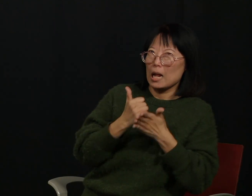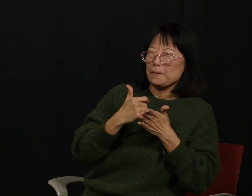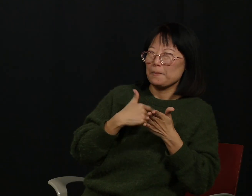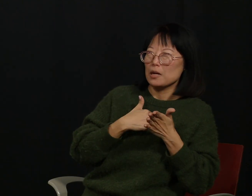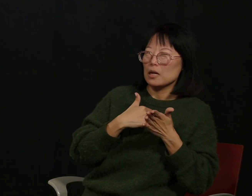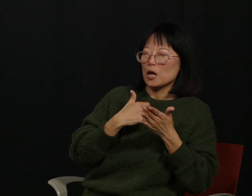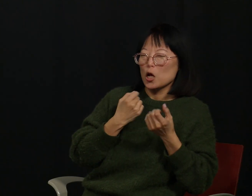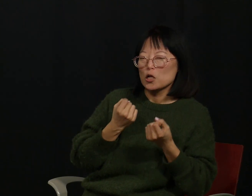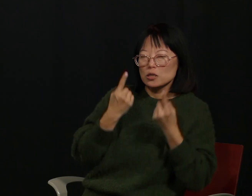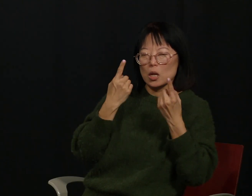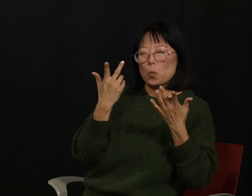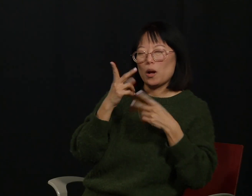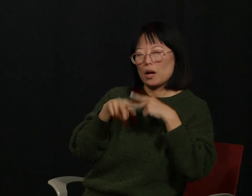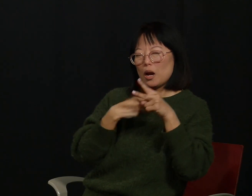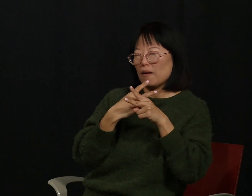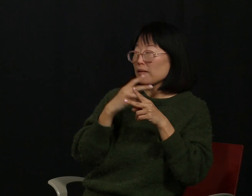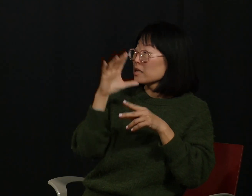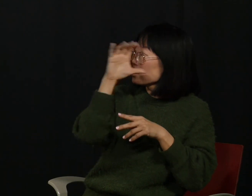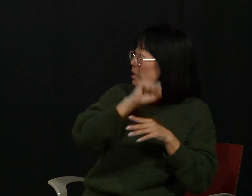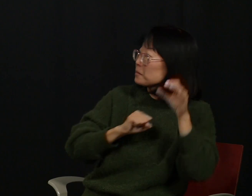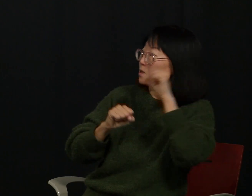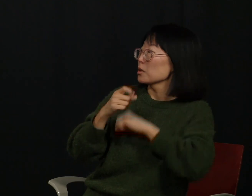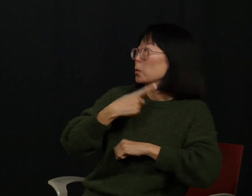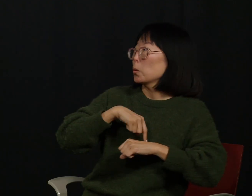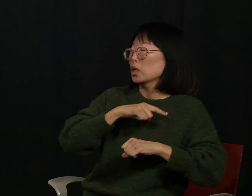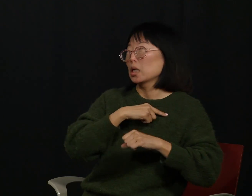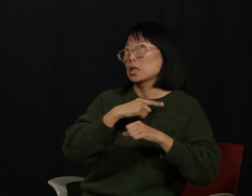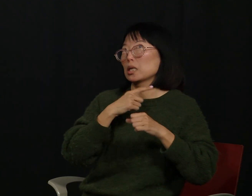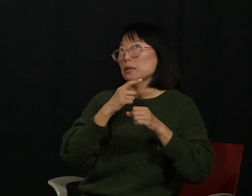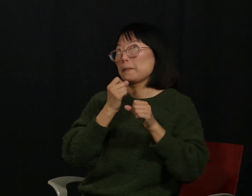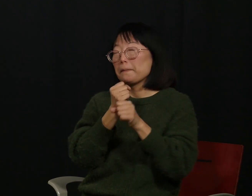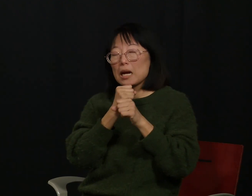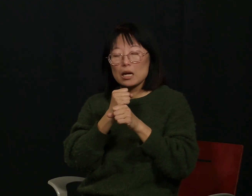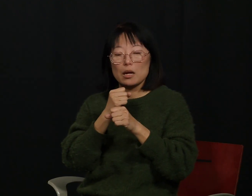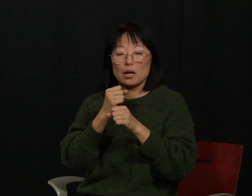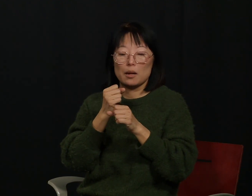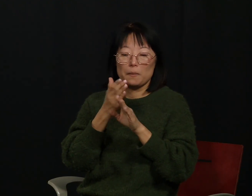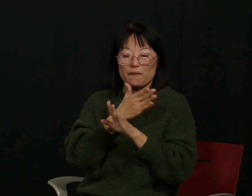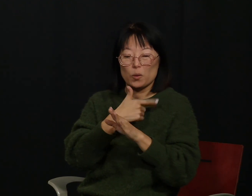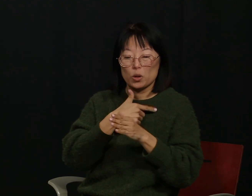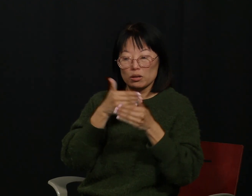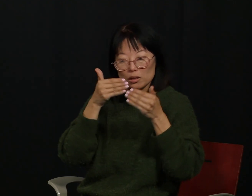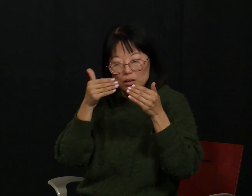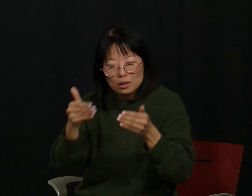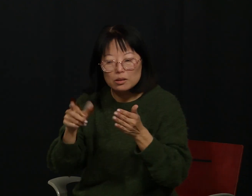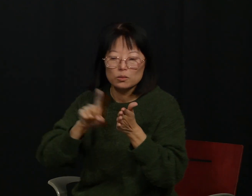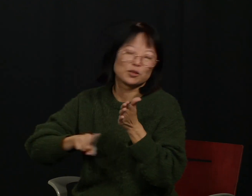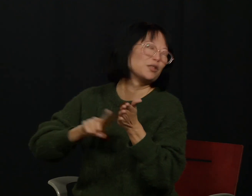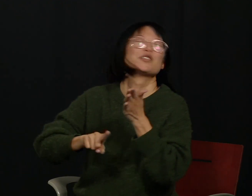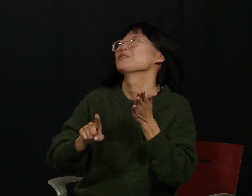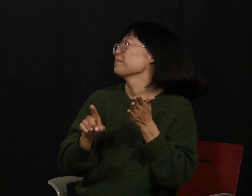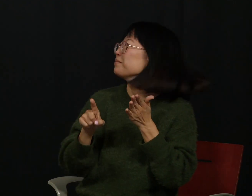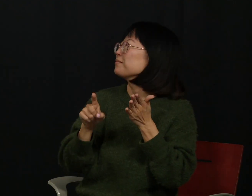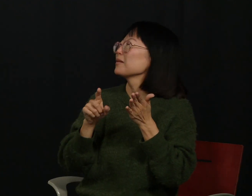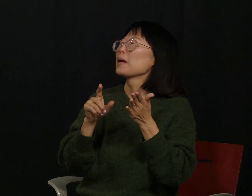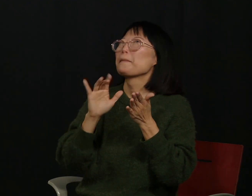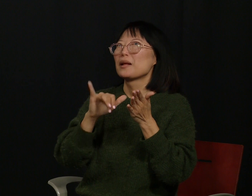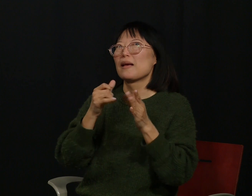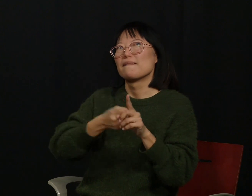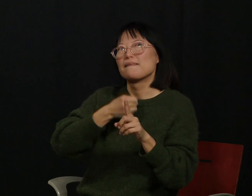helps me understand the type of assumptions that we make before I go into another community